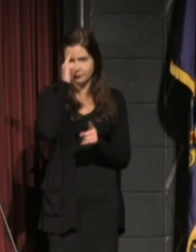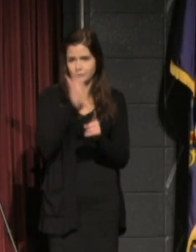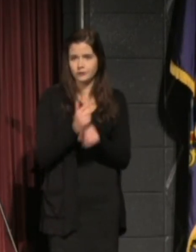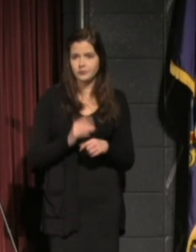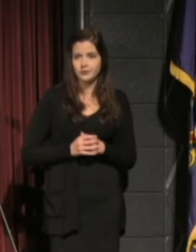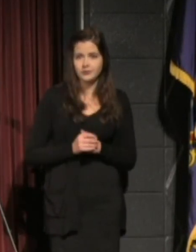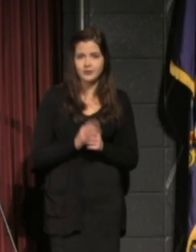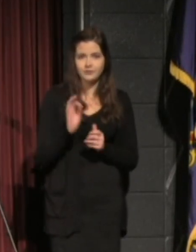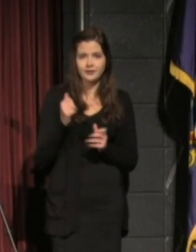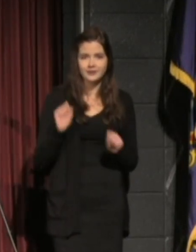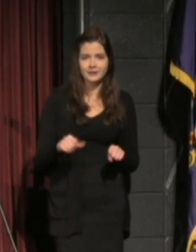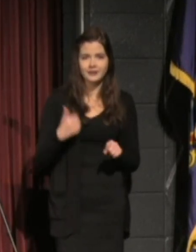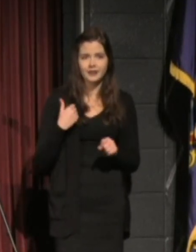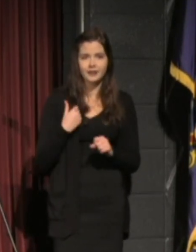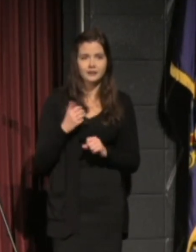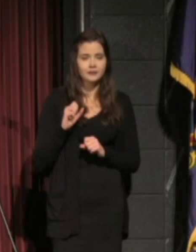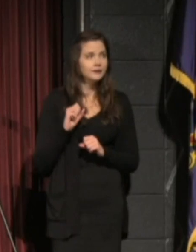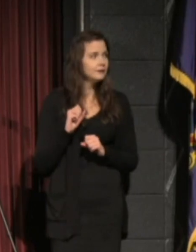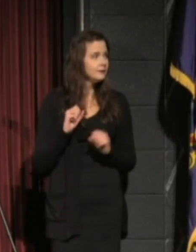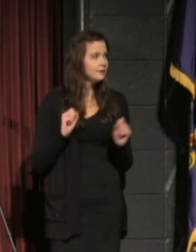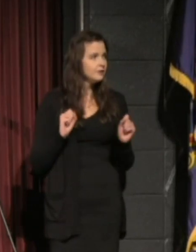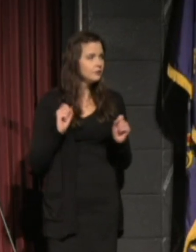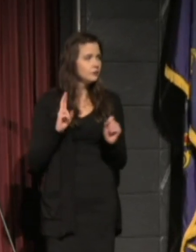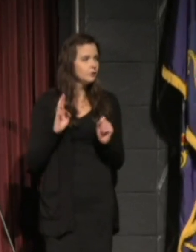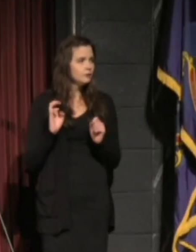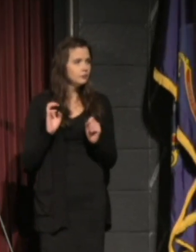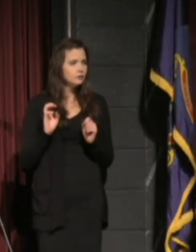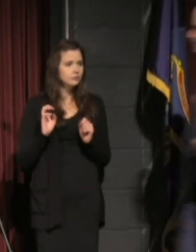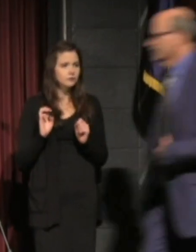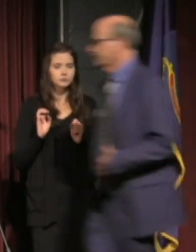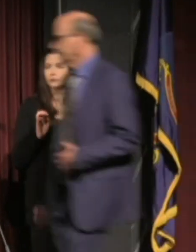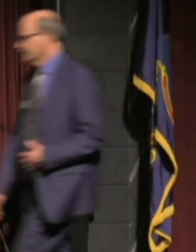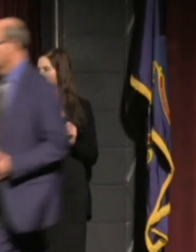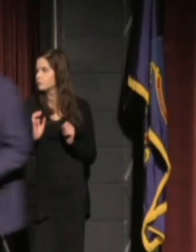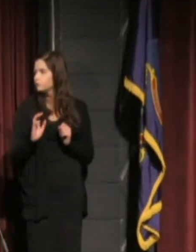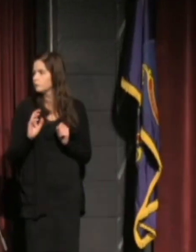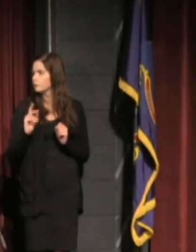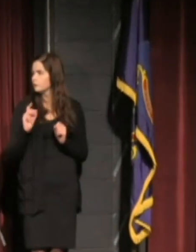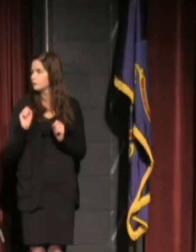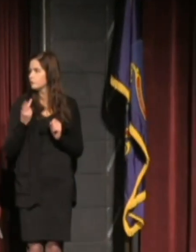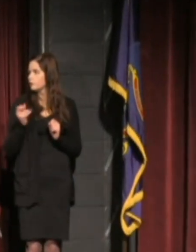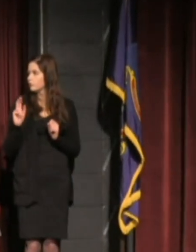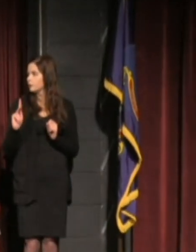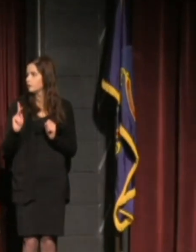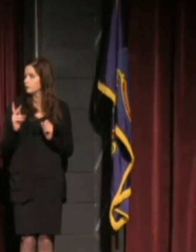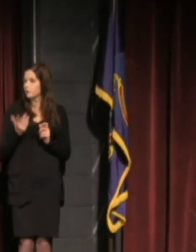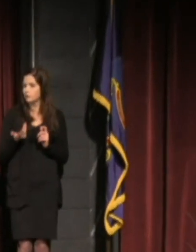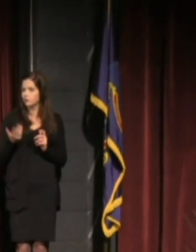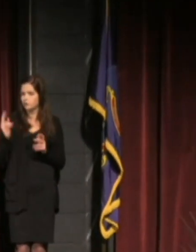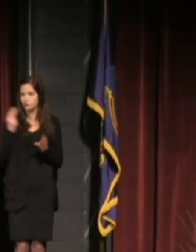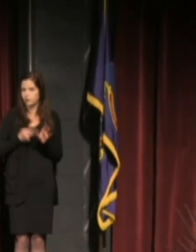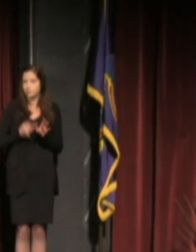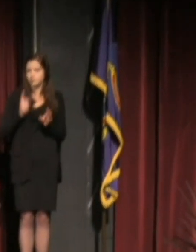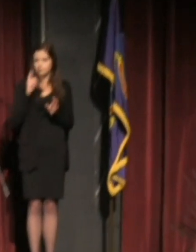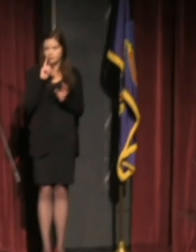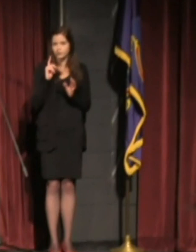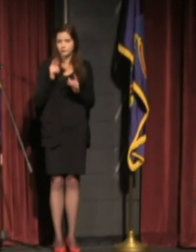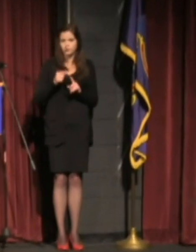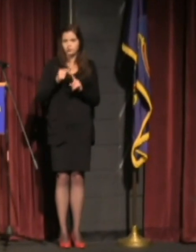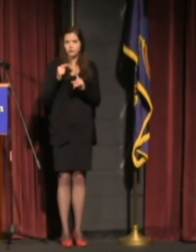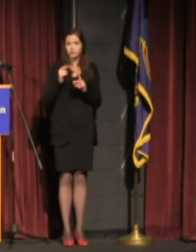If I could have Steve Shark, the Director of Student Affairs, join me on stage for the awards presentation.